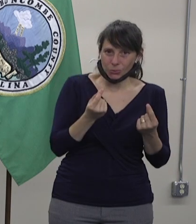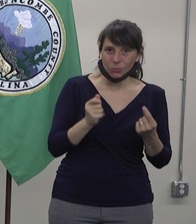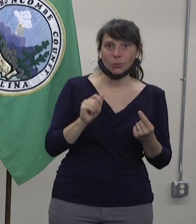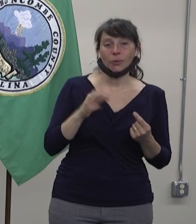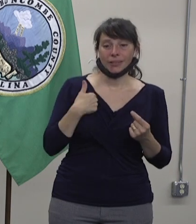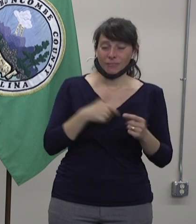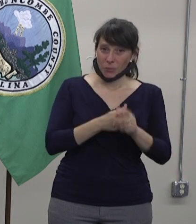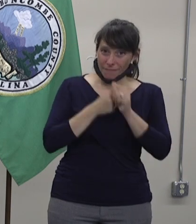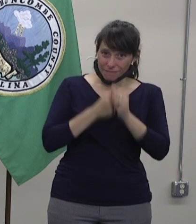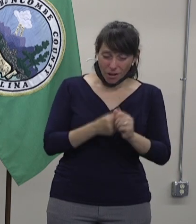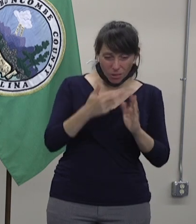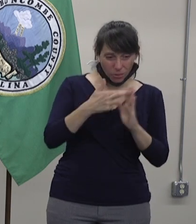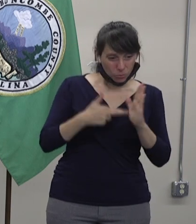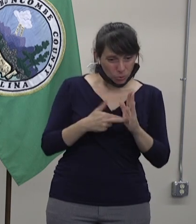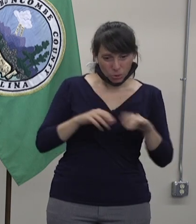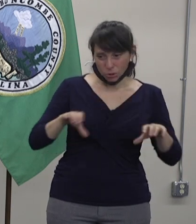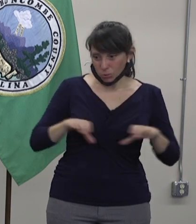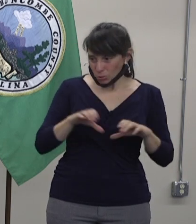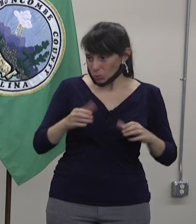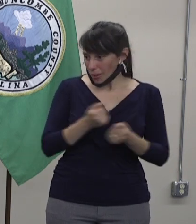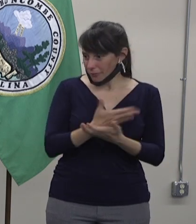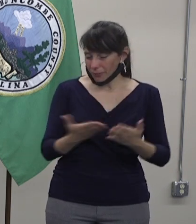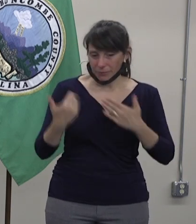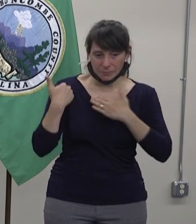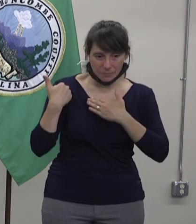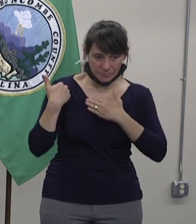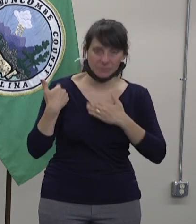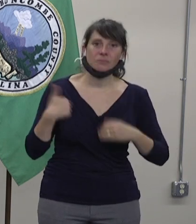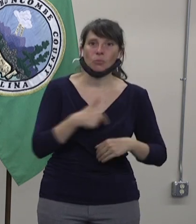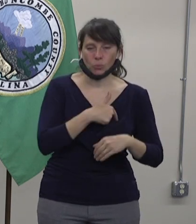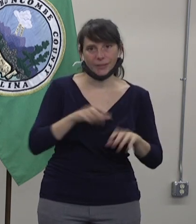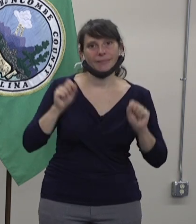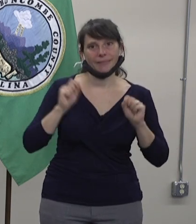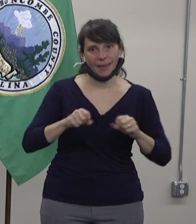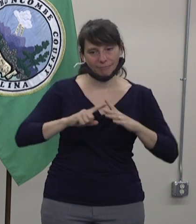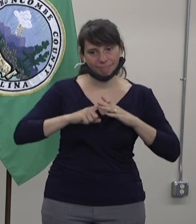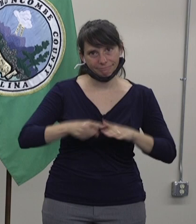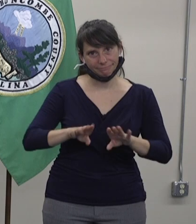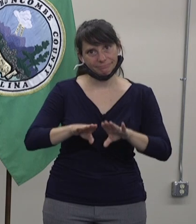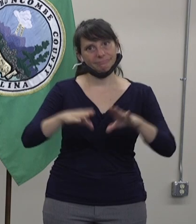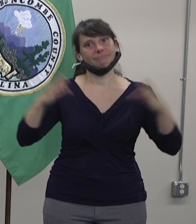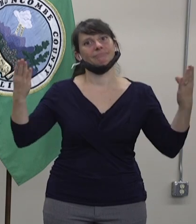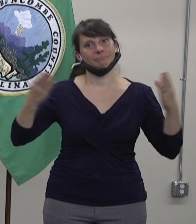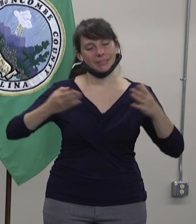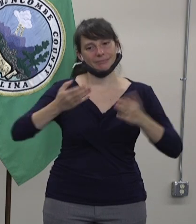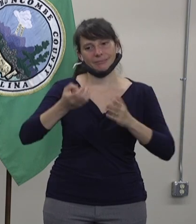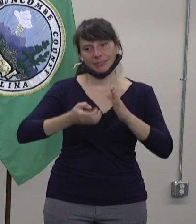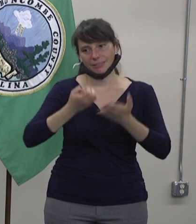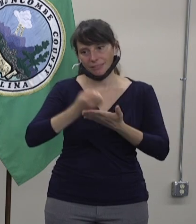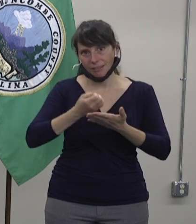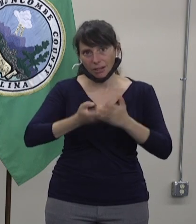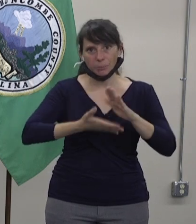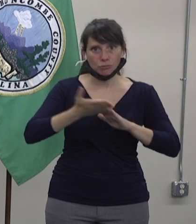sick, and be able to further restore our economy and our schools. Thank you.